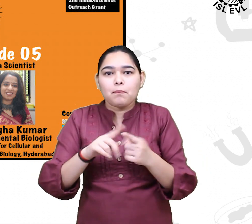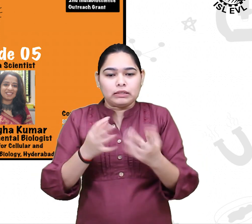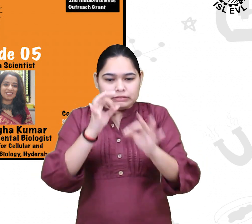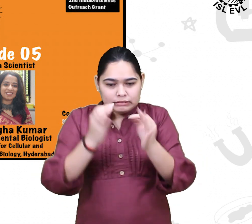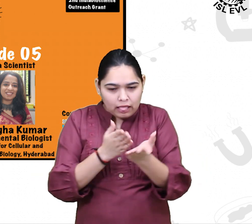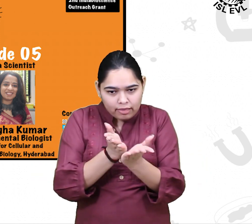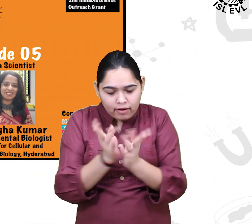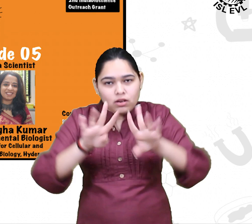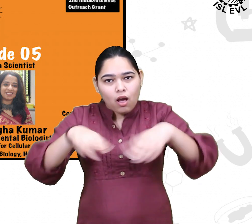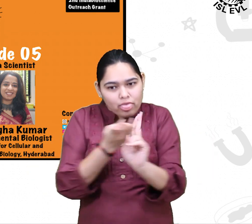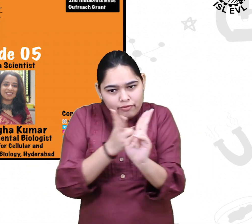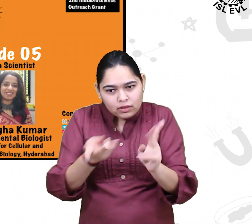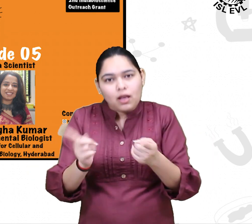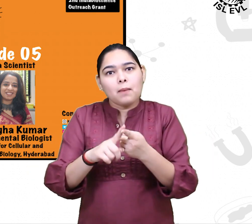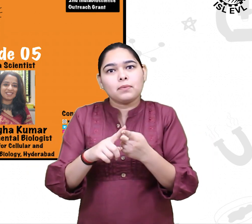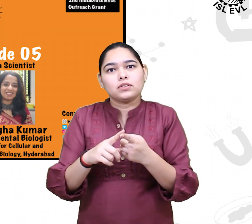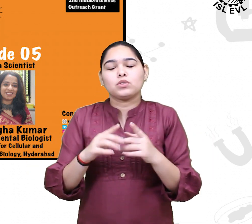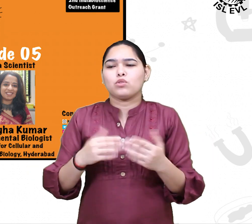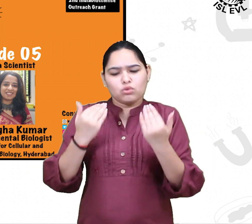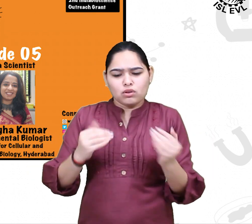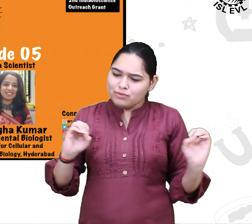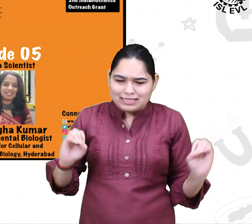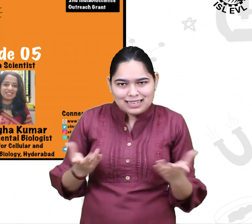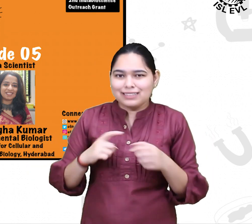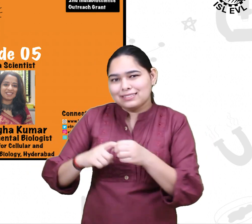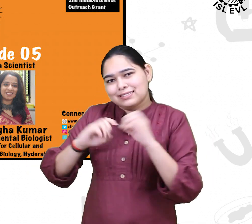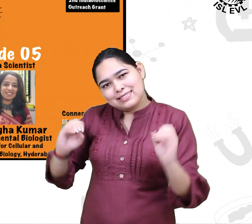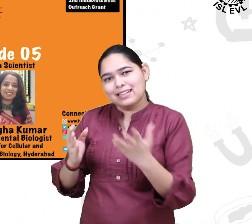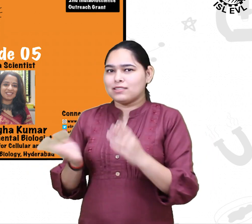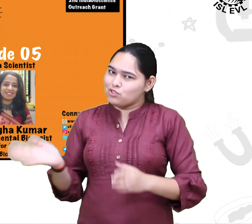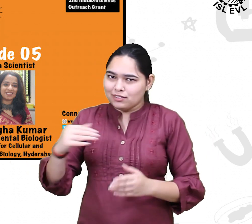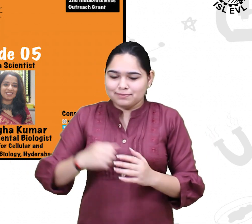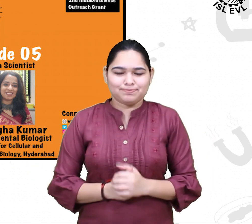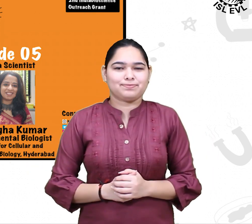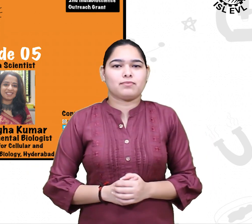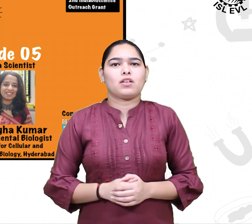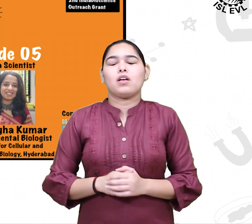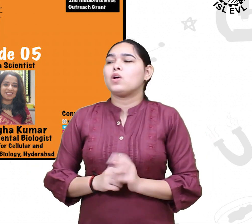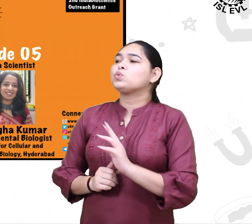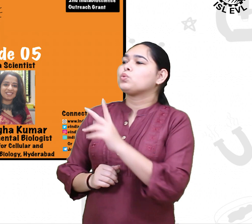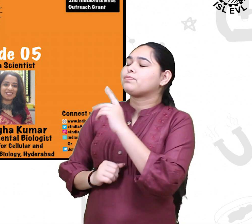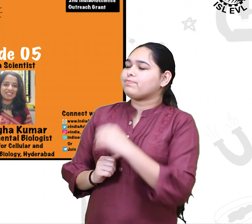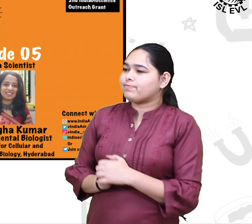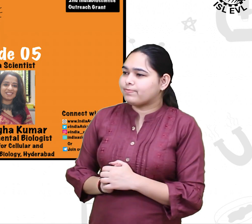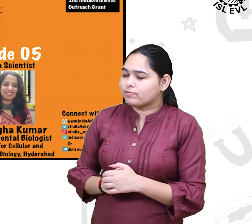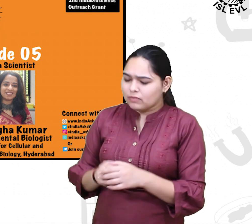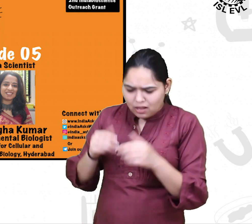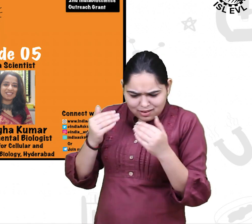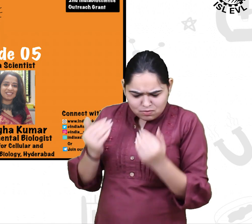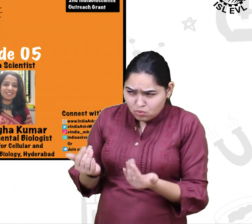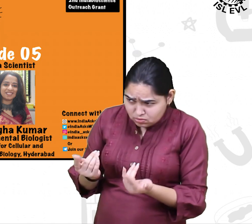develop defectively. So, Jigyasa, let's go ahead and ask our questions, shall we? So, is it